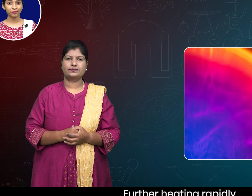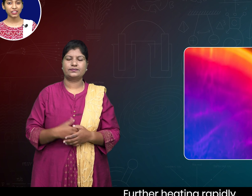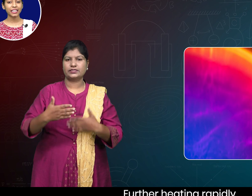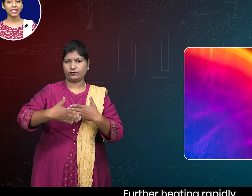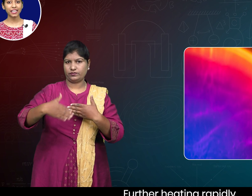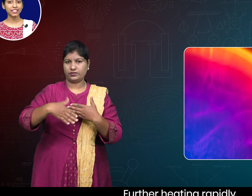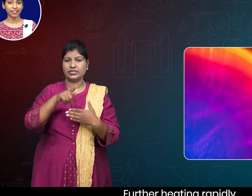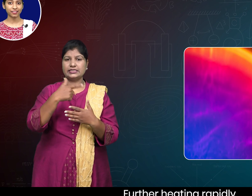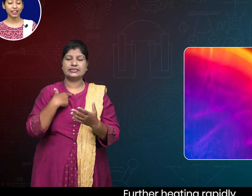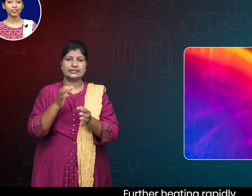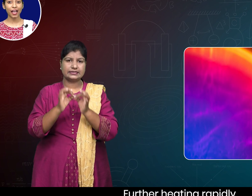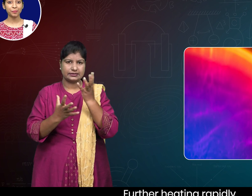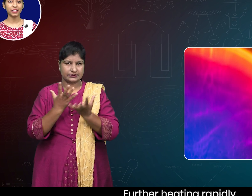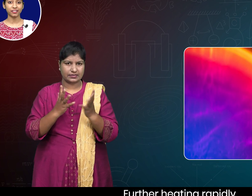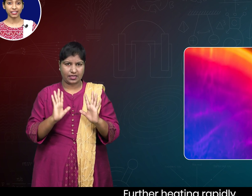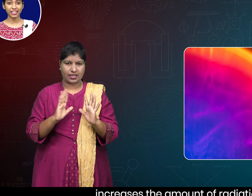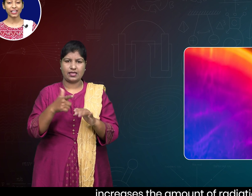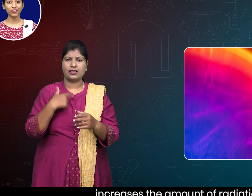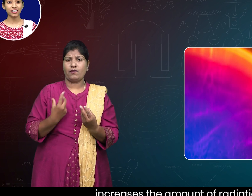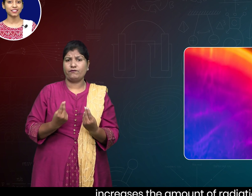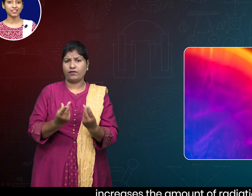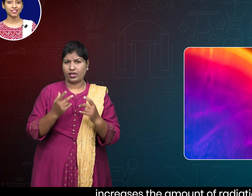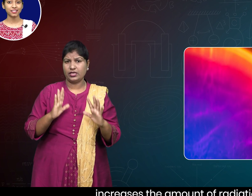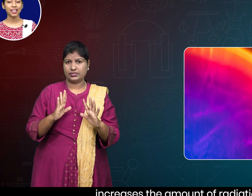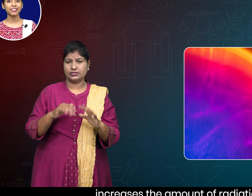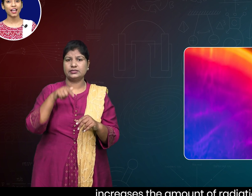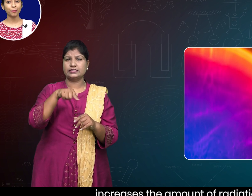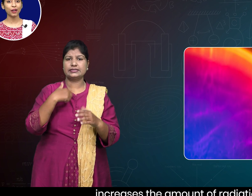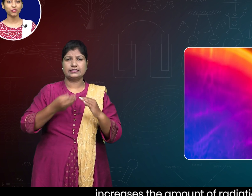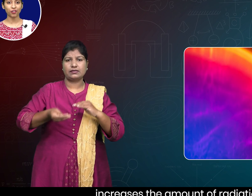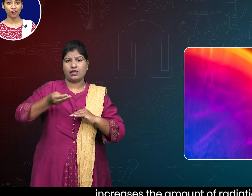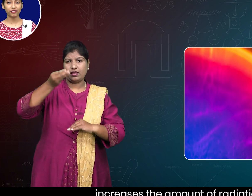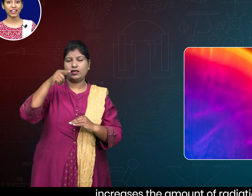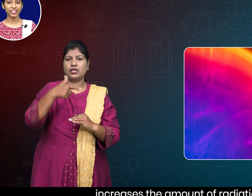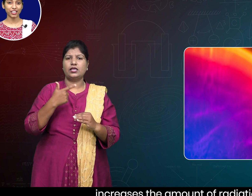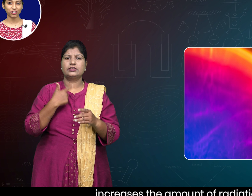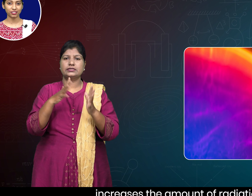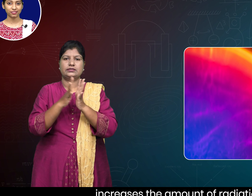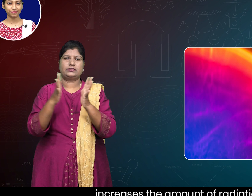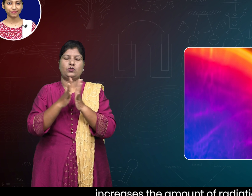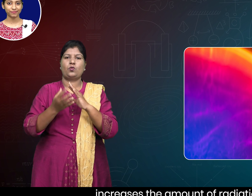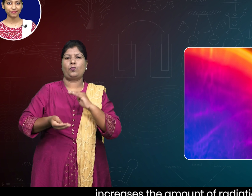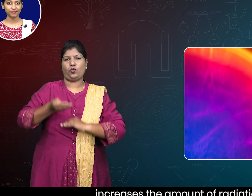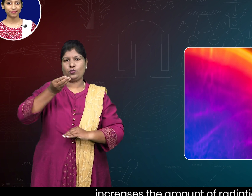Further, heating rapidly increases the amount of radiation,